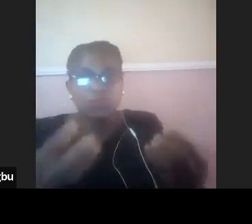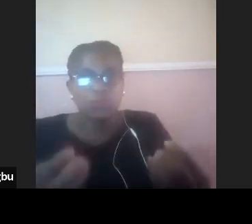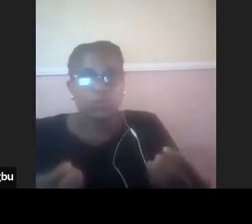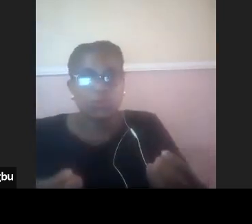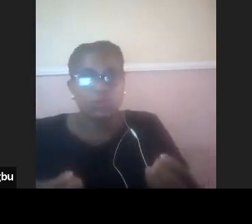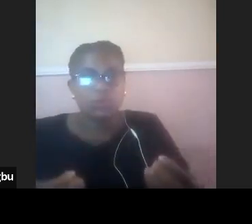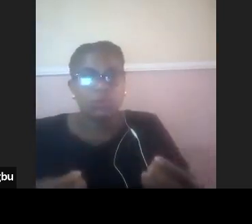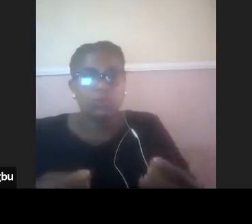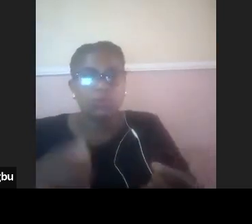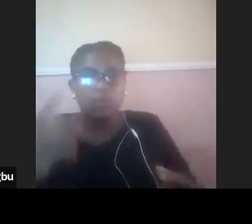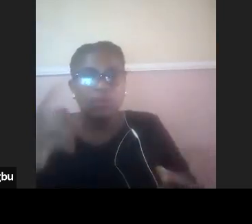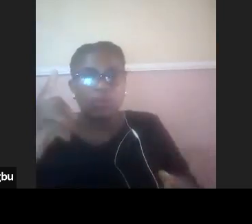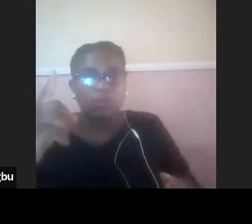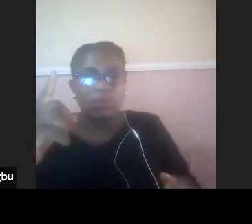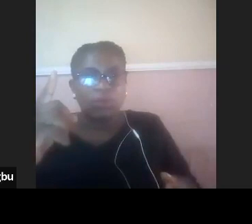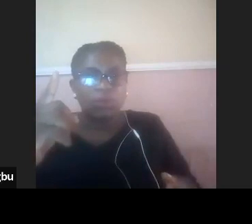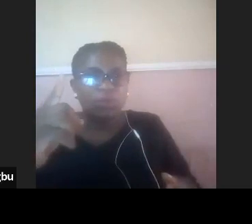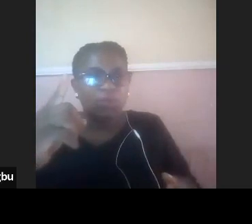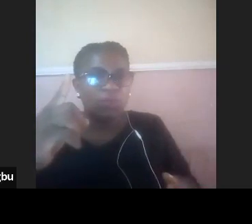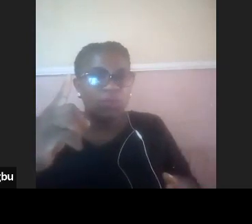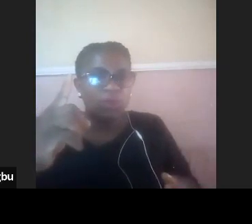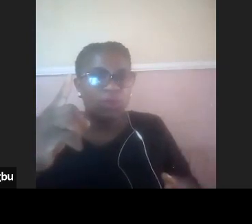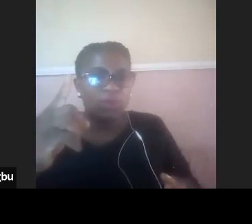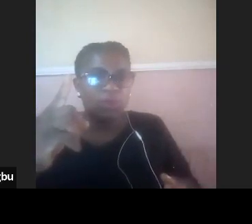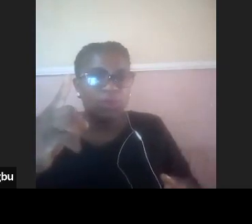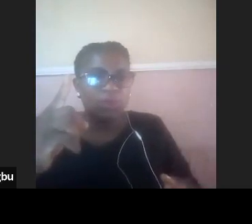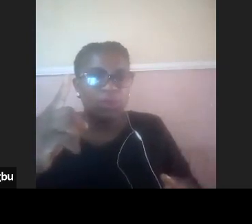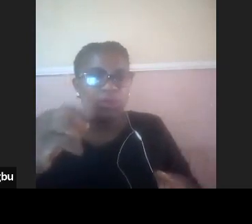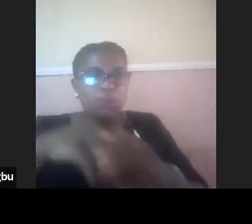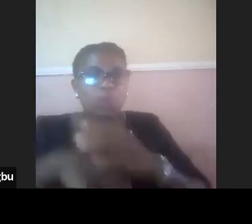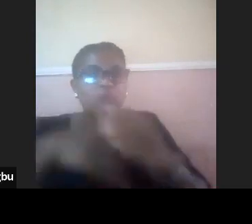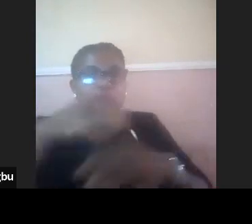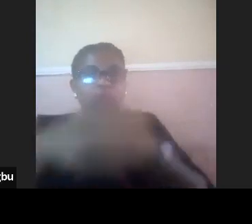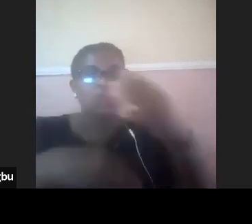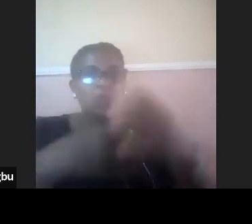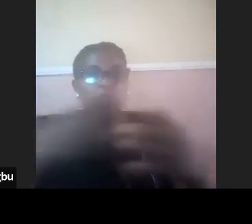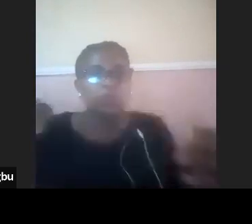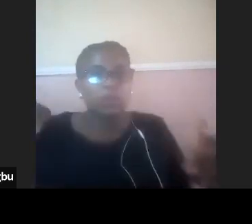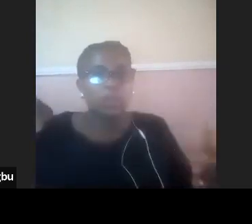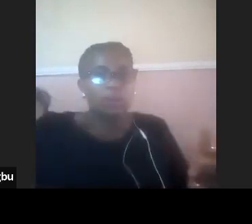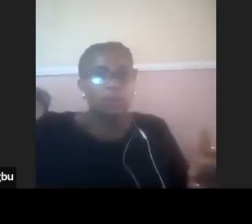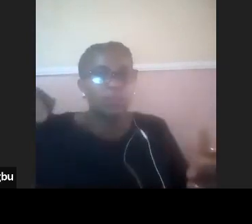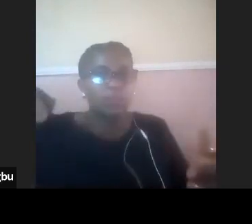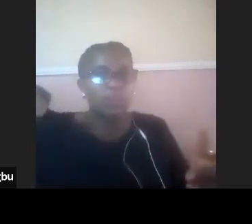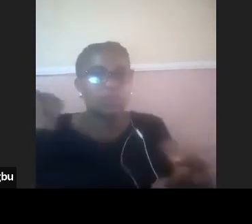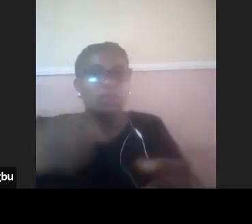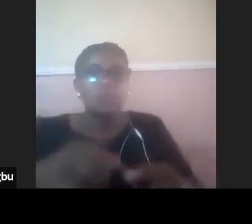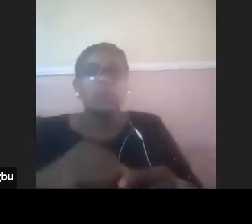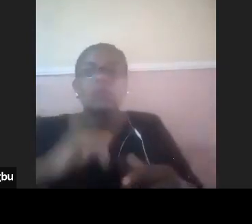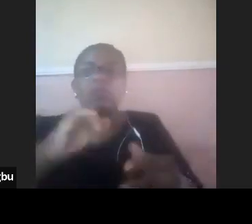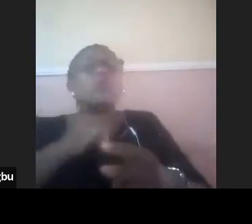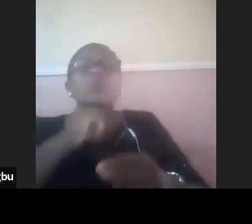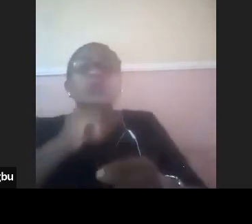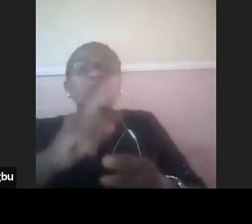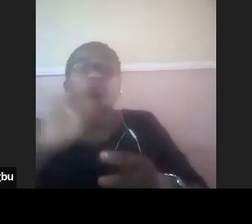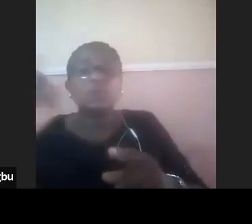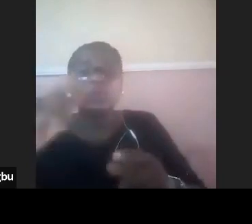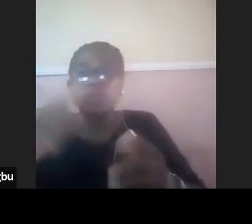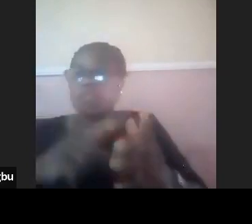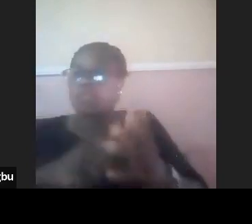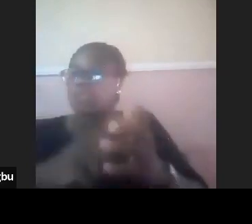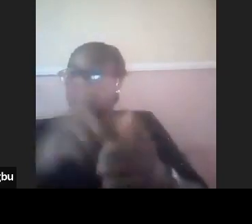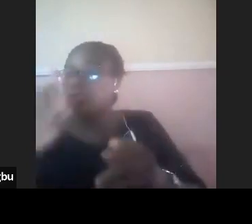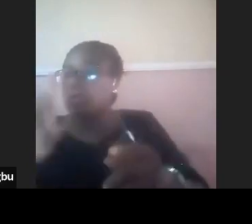use in all applications that you do, not only Commonwealth, is to quantify problems rather